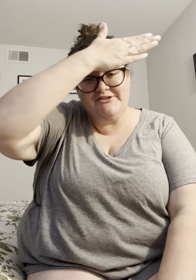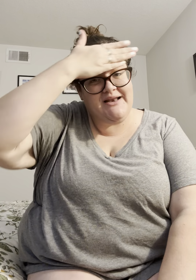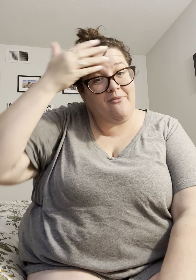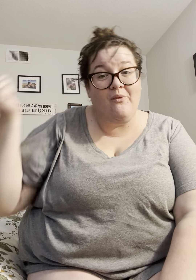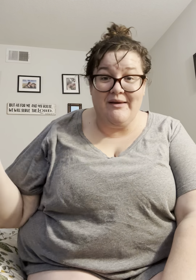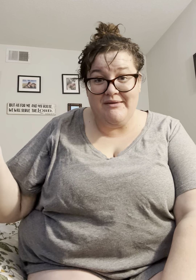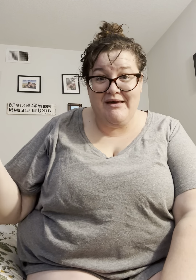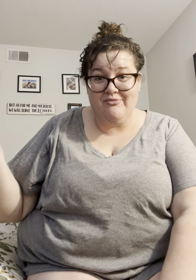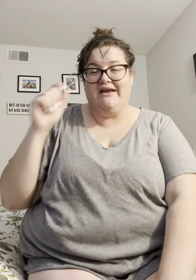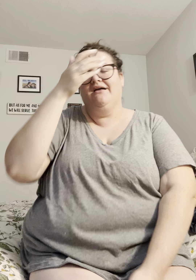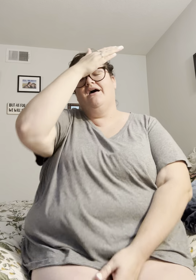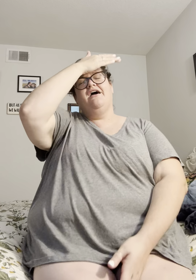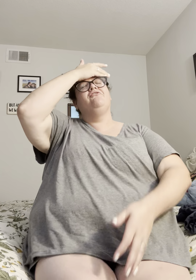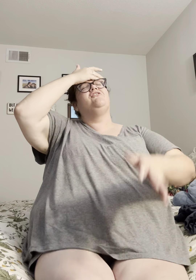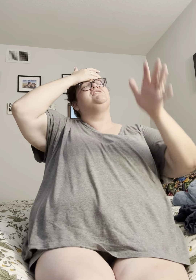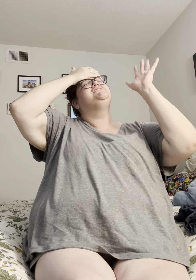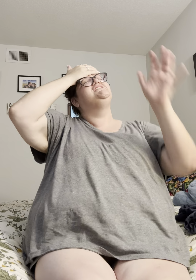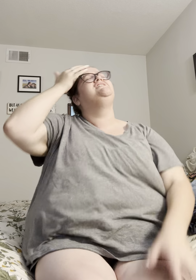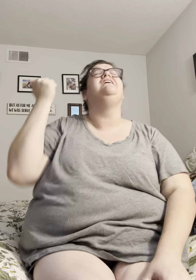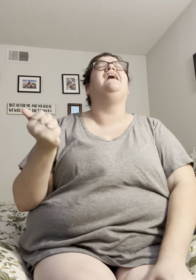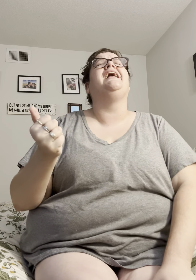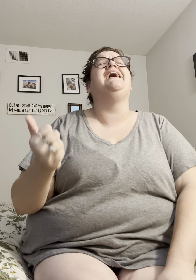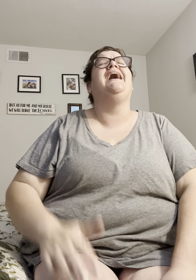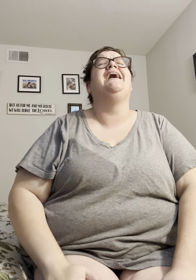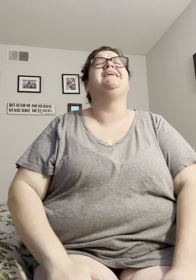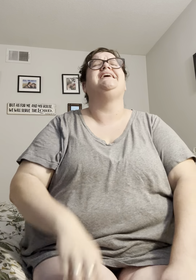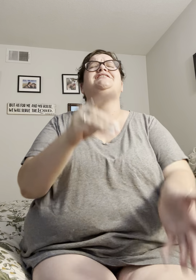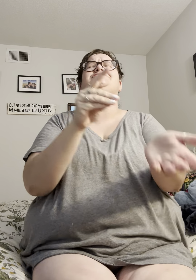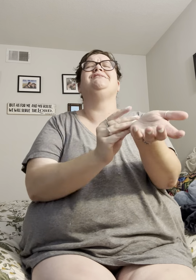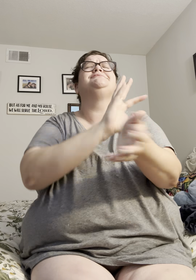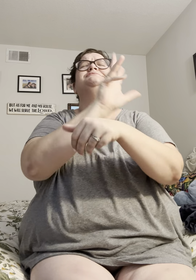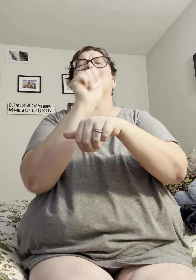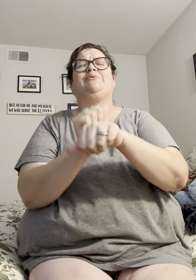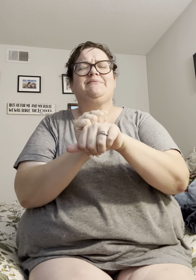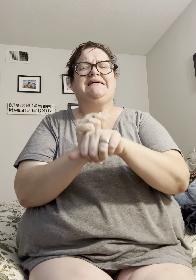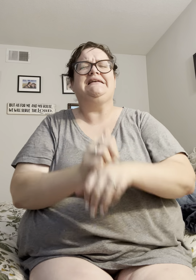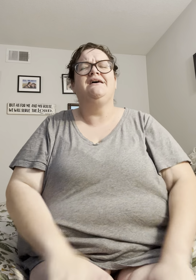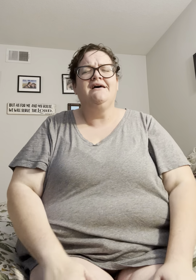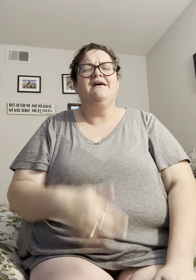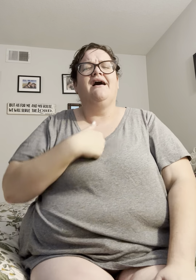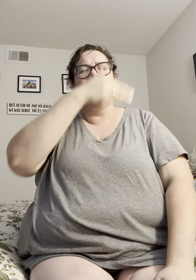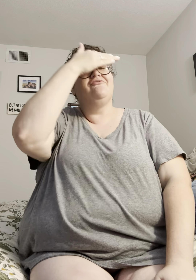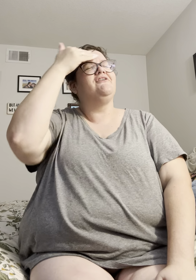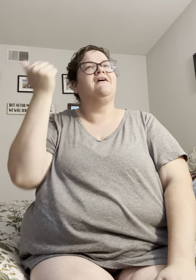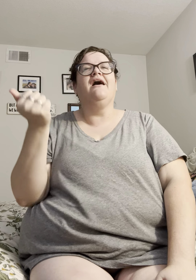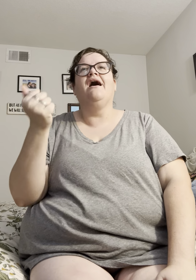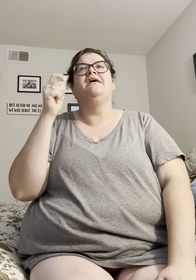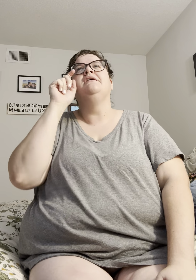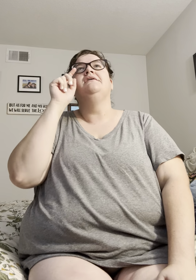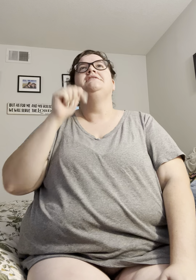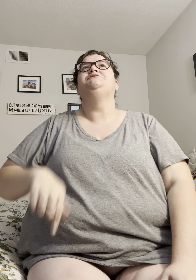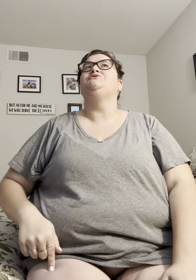that I'm wiping my brain. I forgot I had a doctor's appointment. I forgot